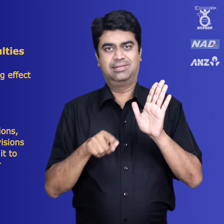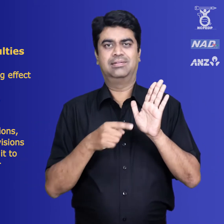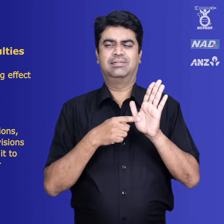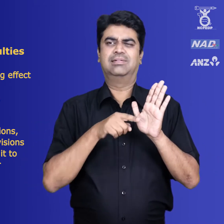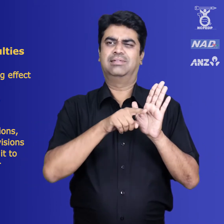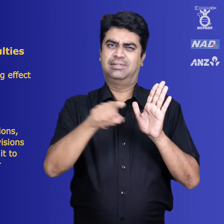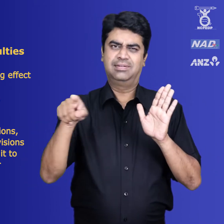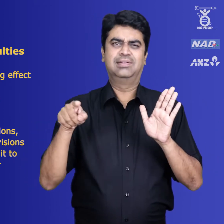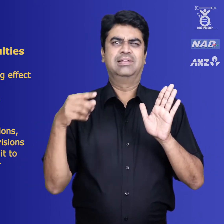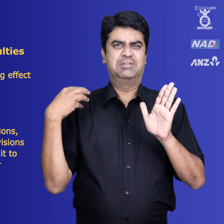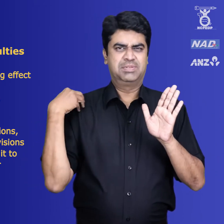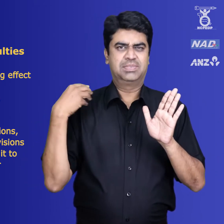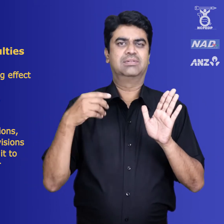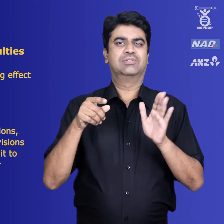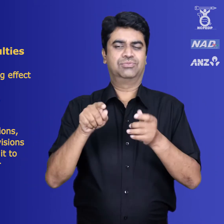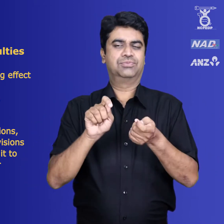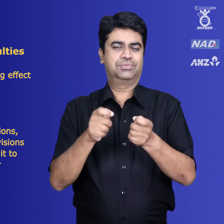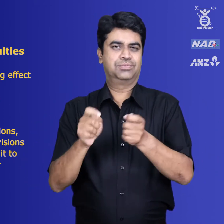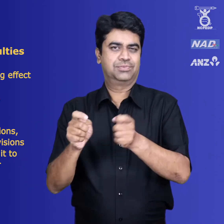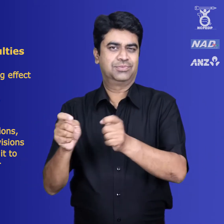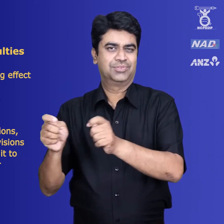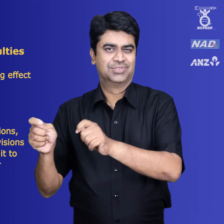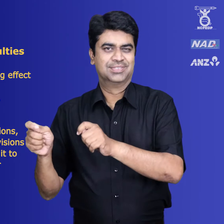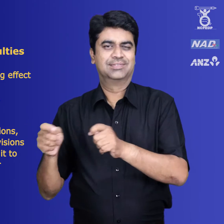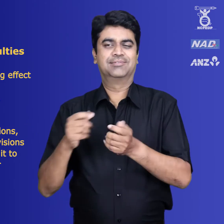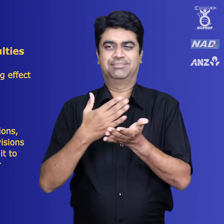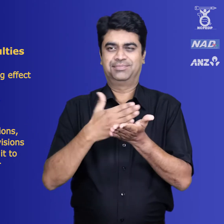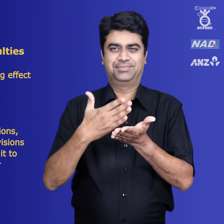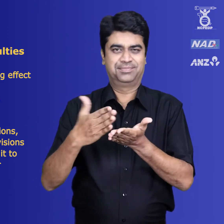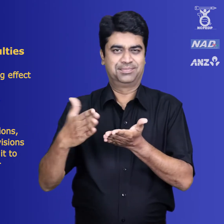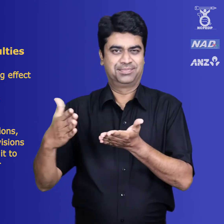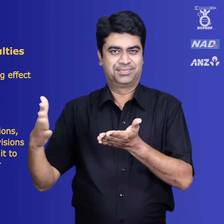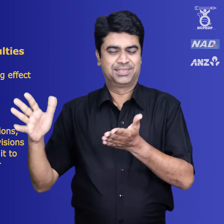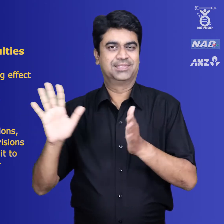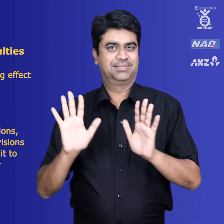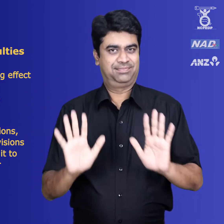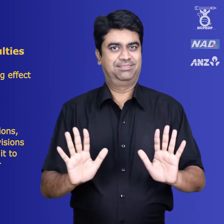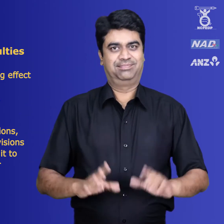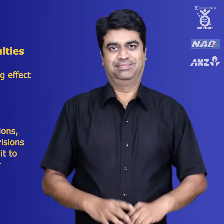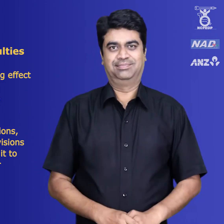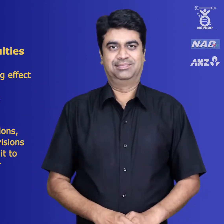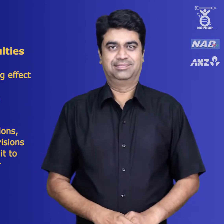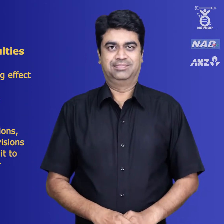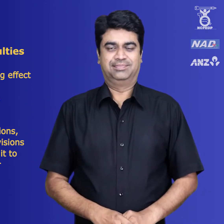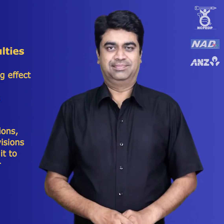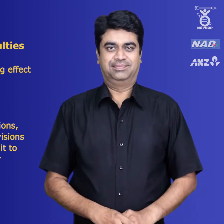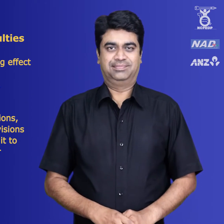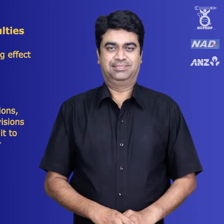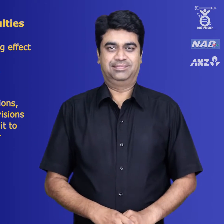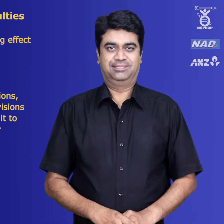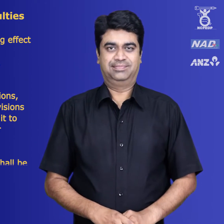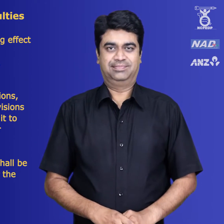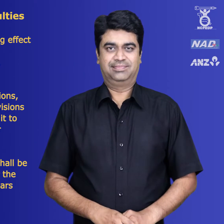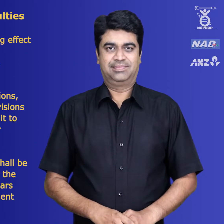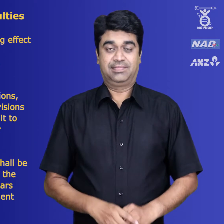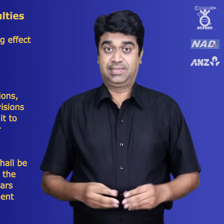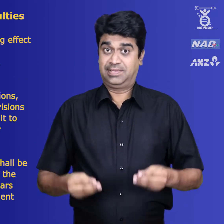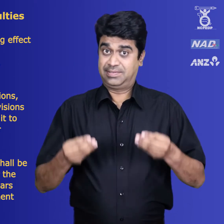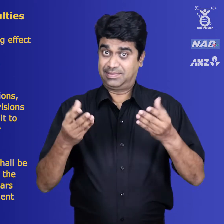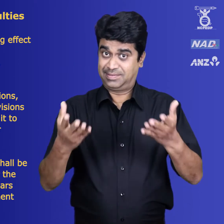directions not inconsistent with the provision of this Act as may appear to it to be necessary or